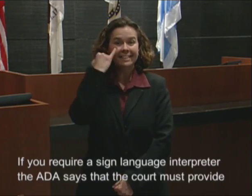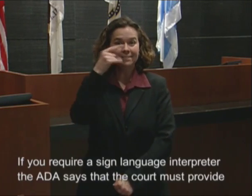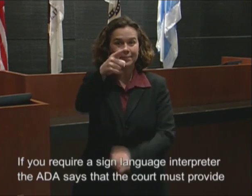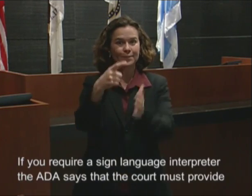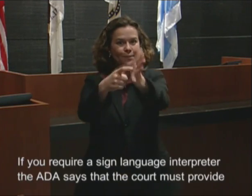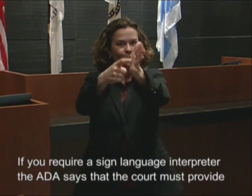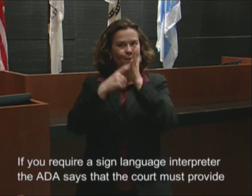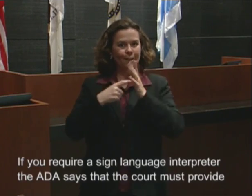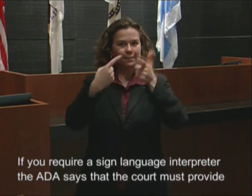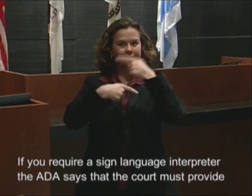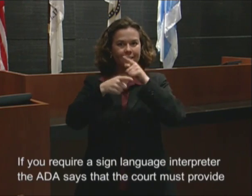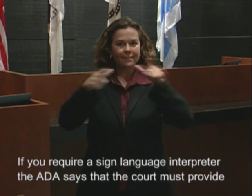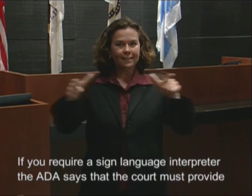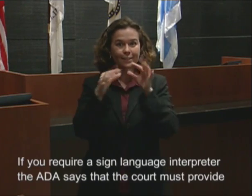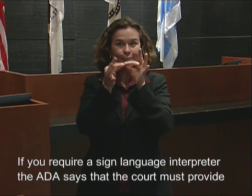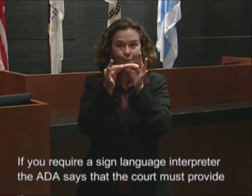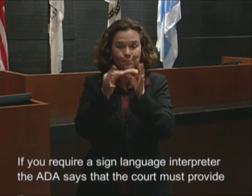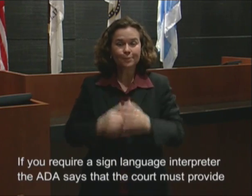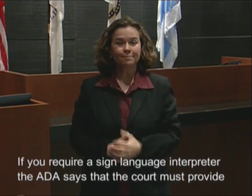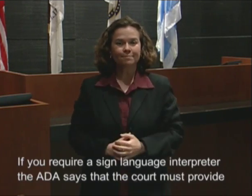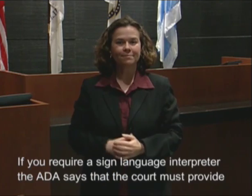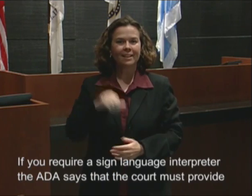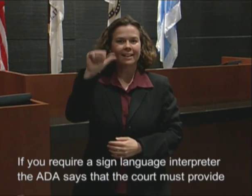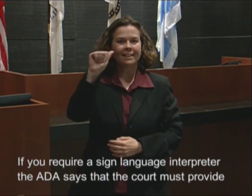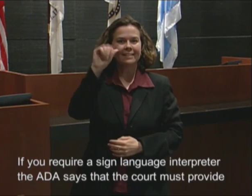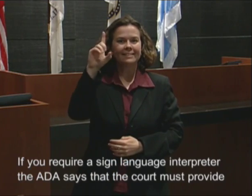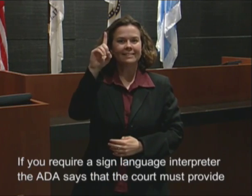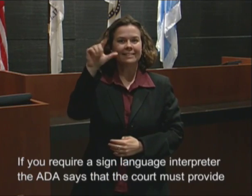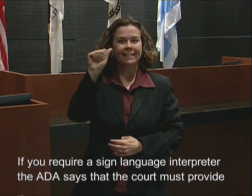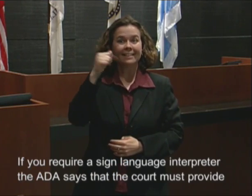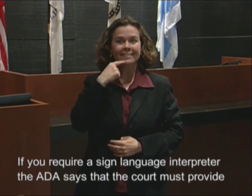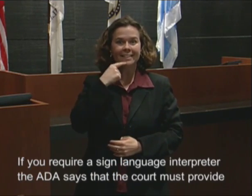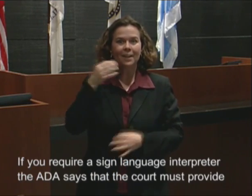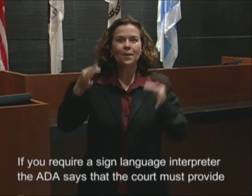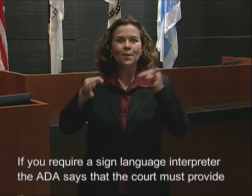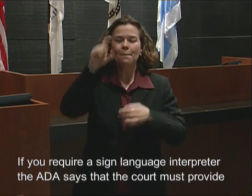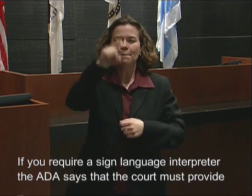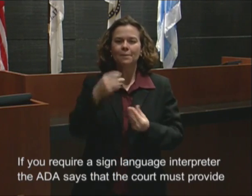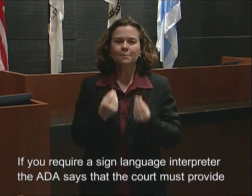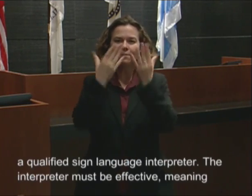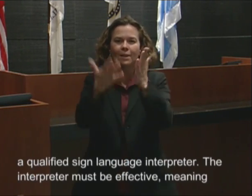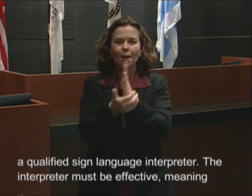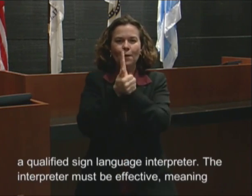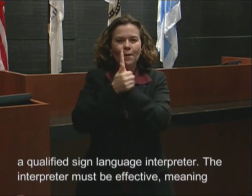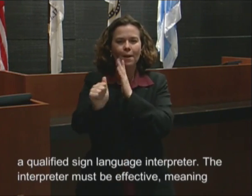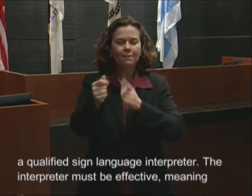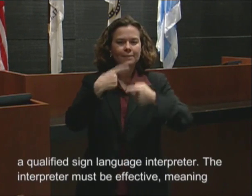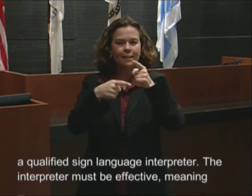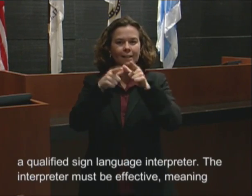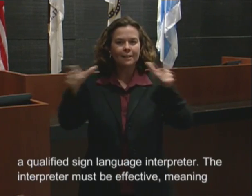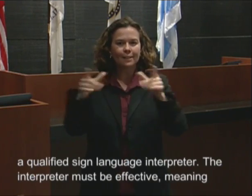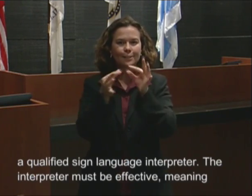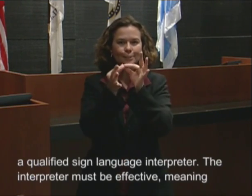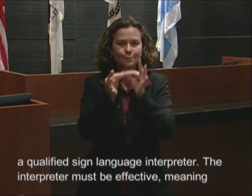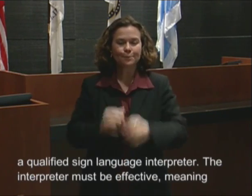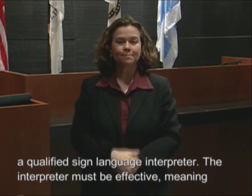If you require a sign language interpreter, the ADA says that the court must provide a qualified sign language